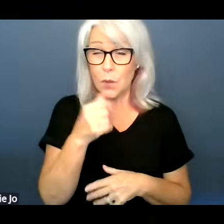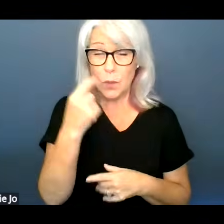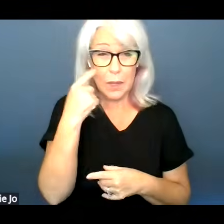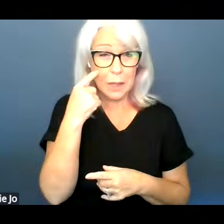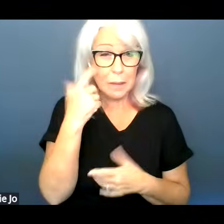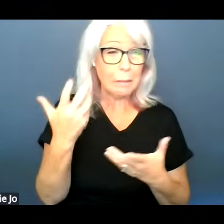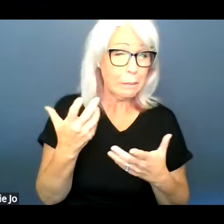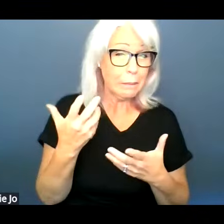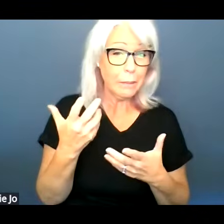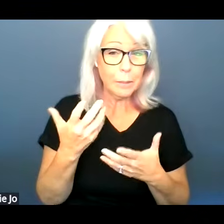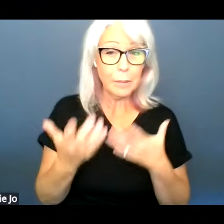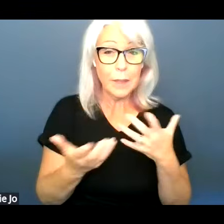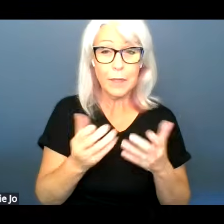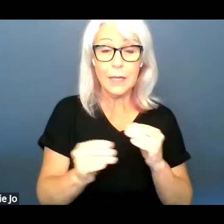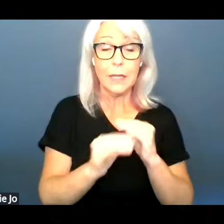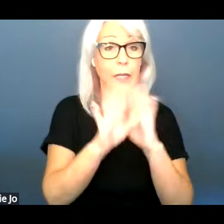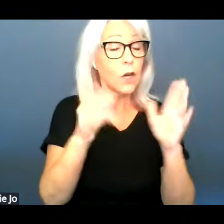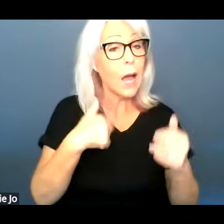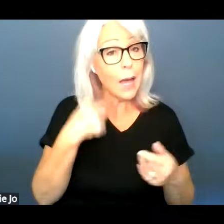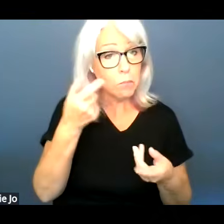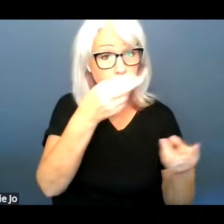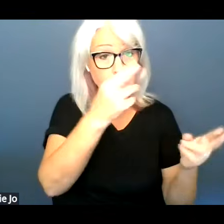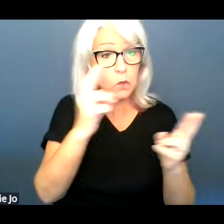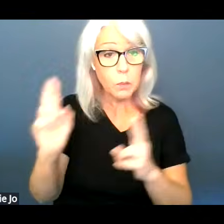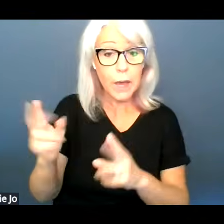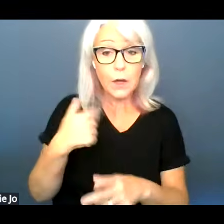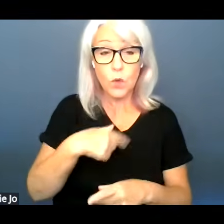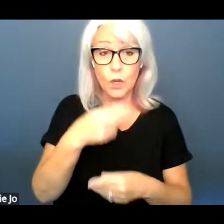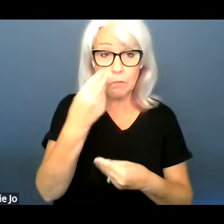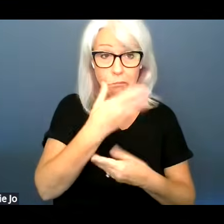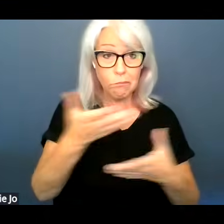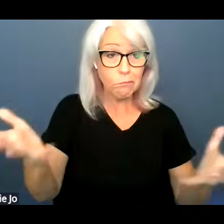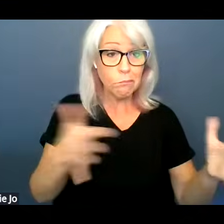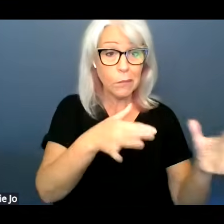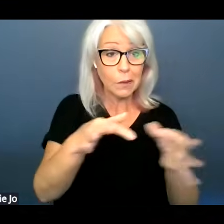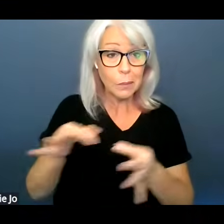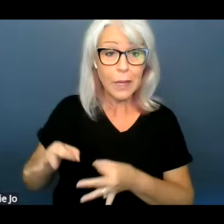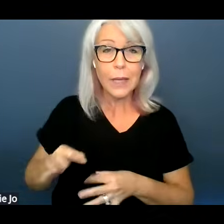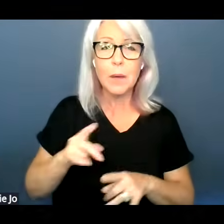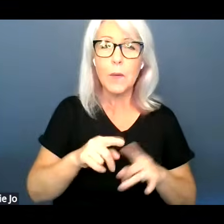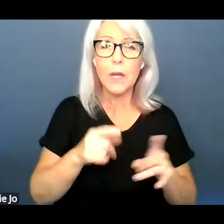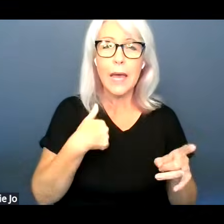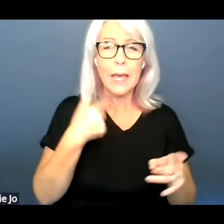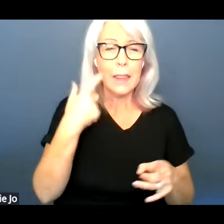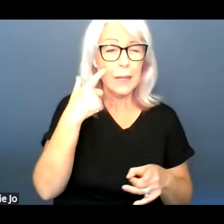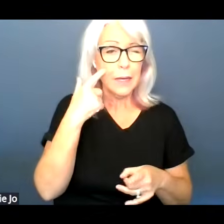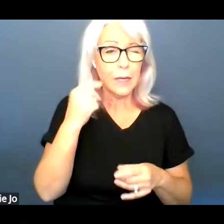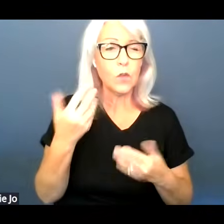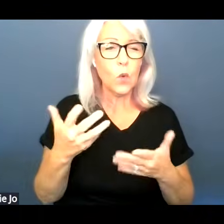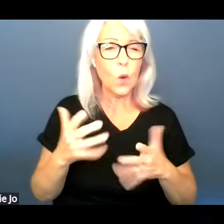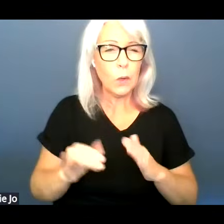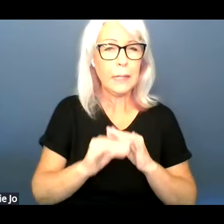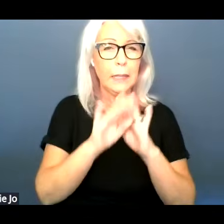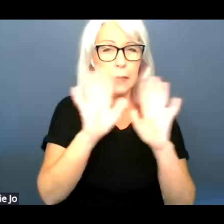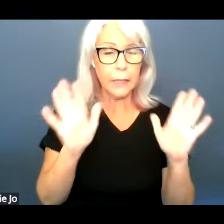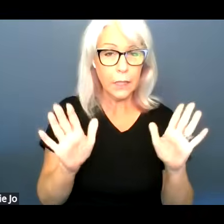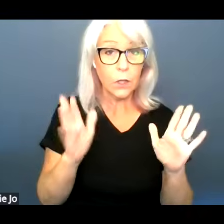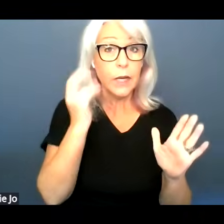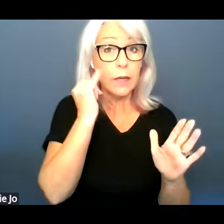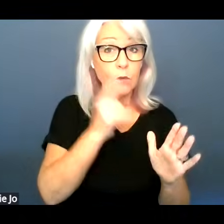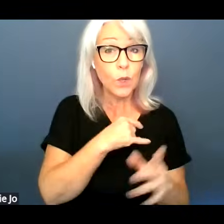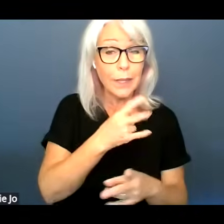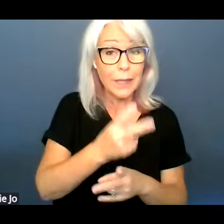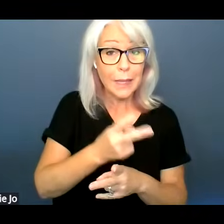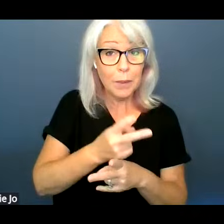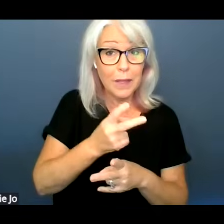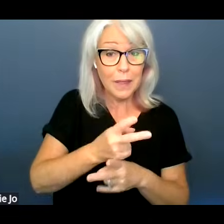respect what's been shared, but I think proposal is pretty clear. Especially if we're keeping proposed initiated law in the caption,